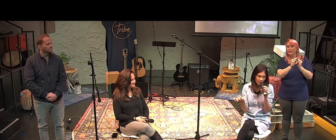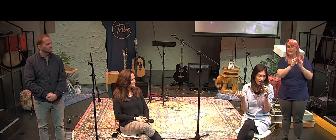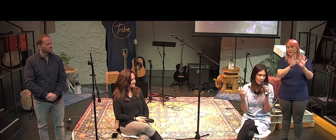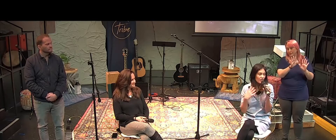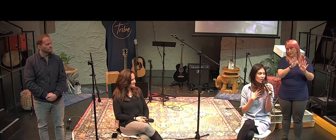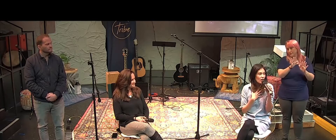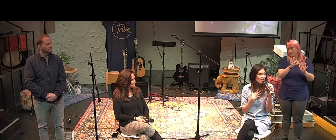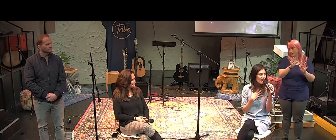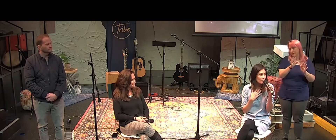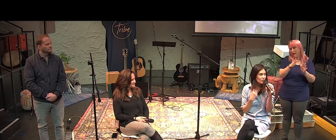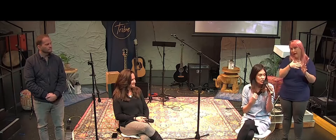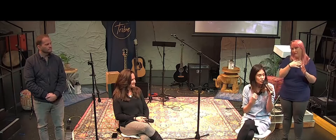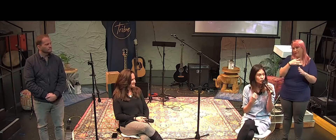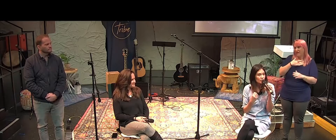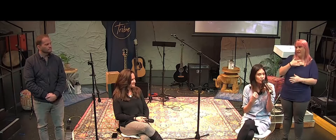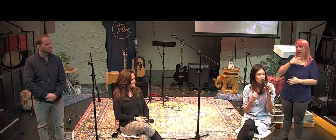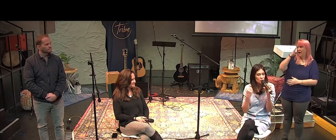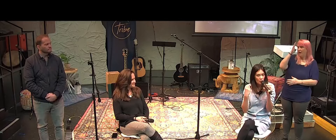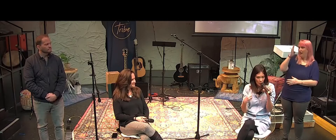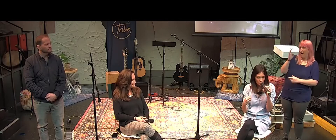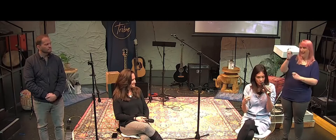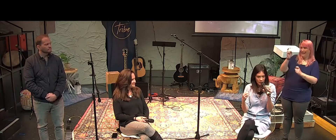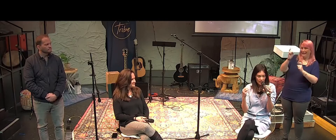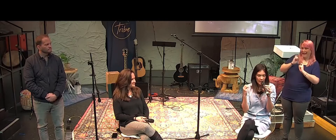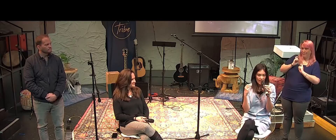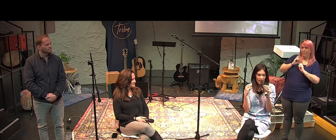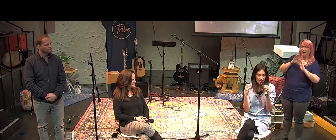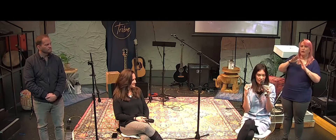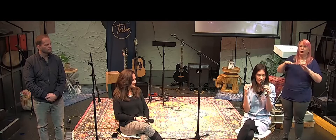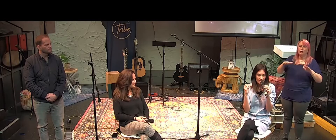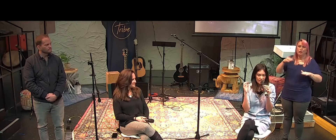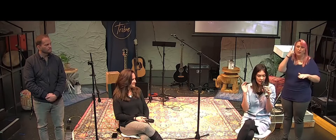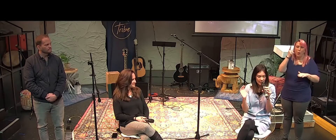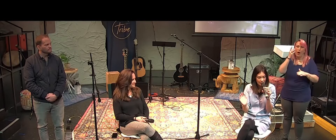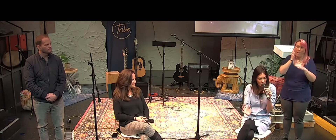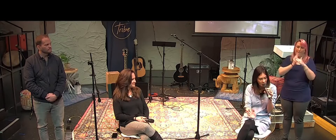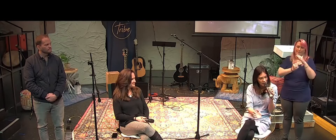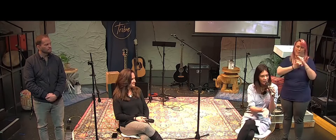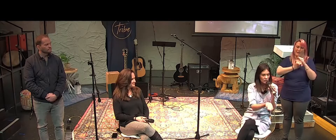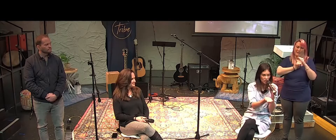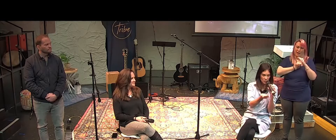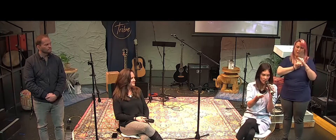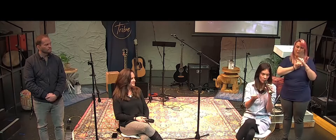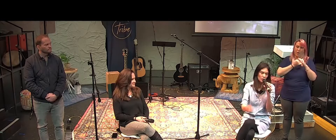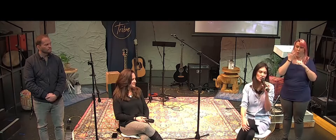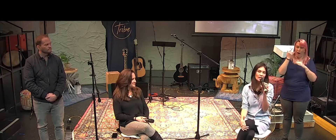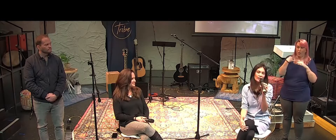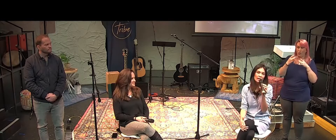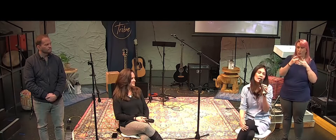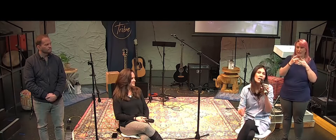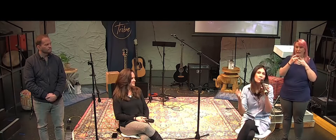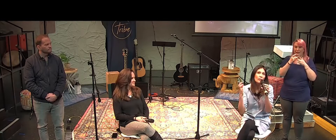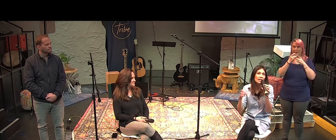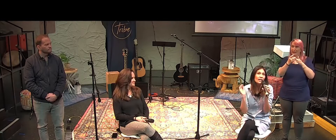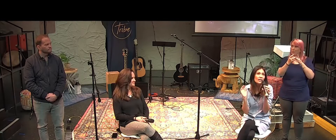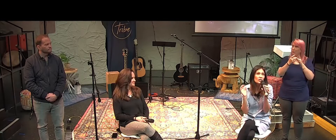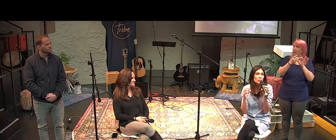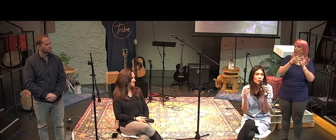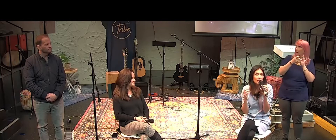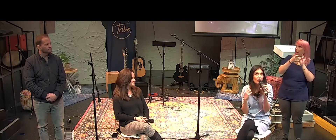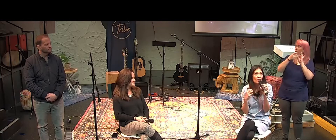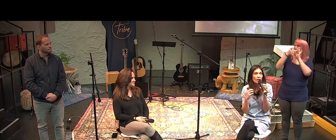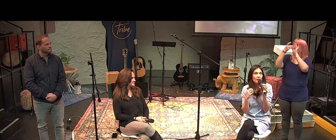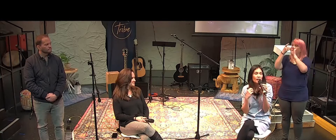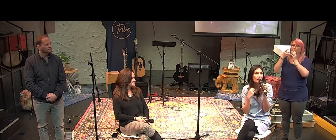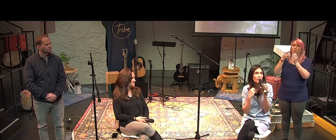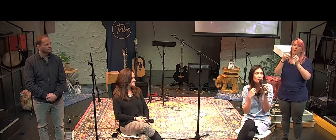you would have it, I feel like God gave me children to humble me and to lead me to Him more gently. My kids